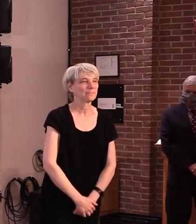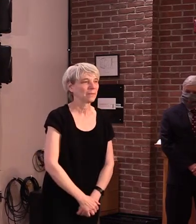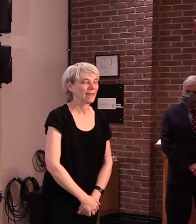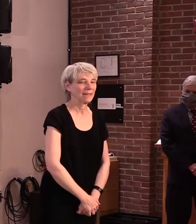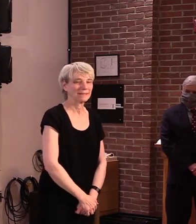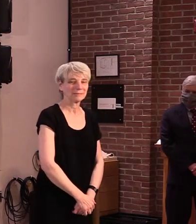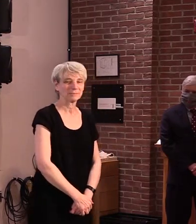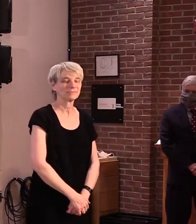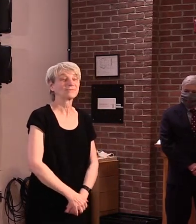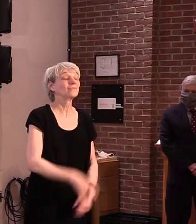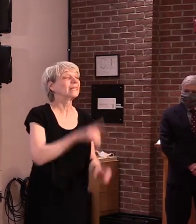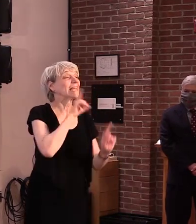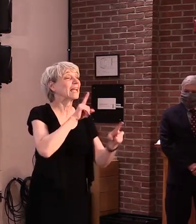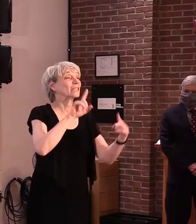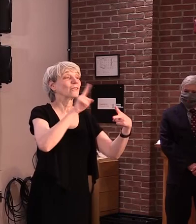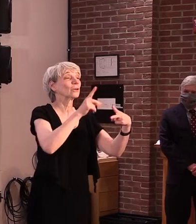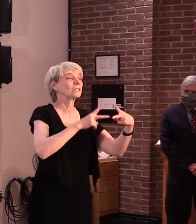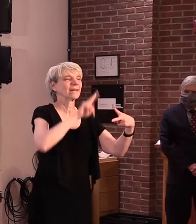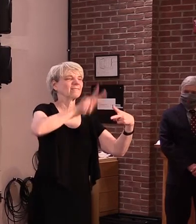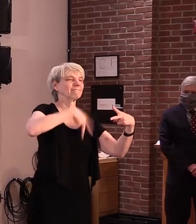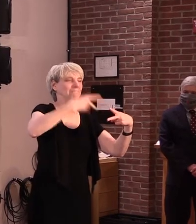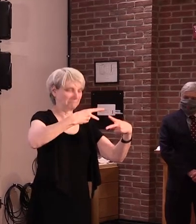I'll take these in reverse.